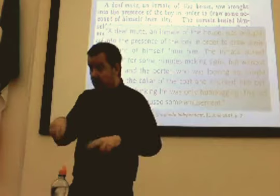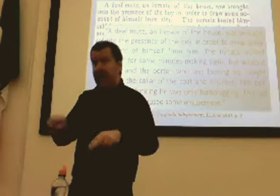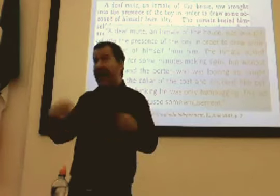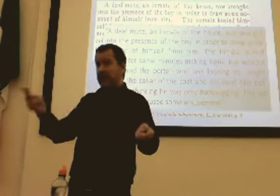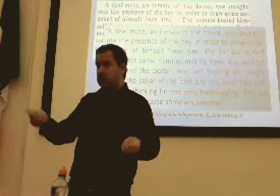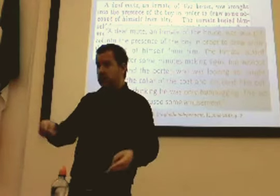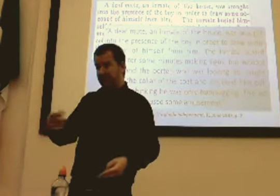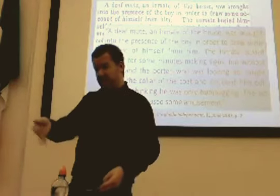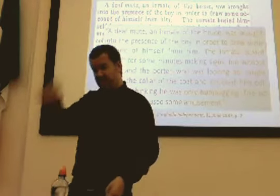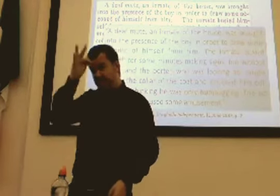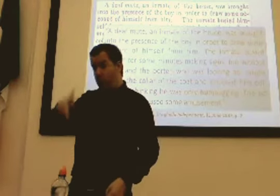who said,